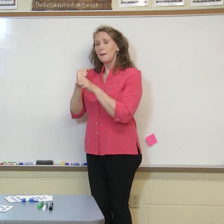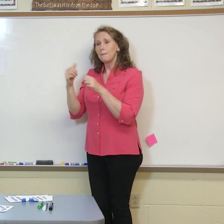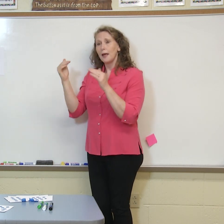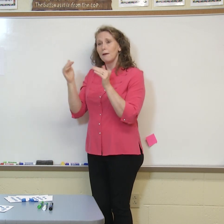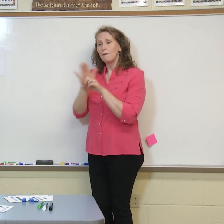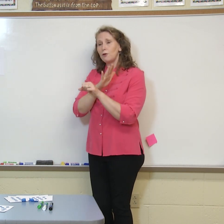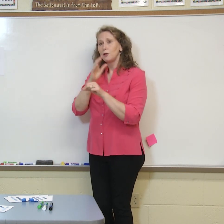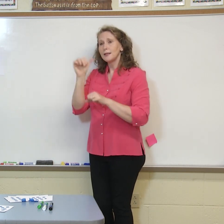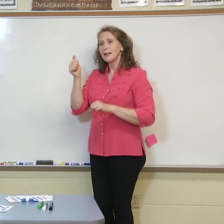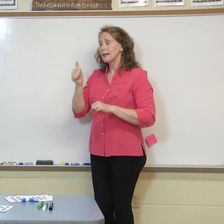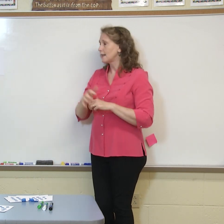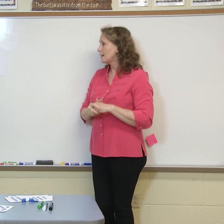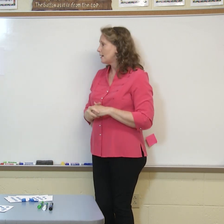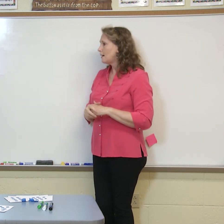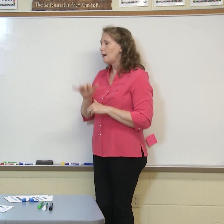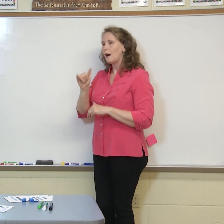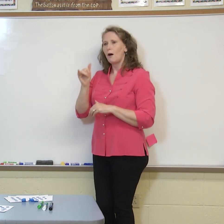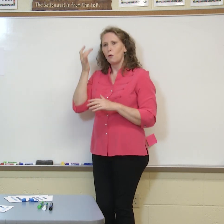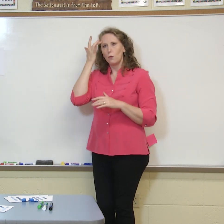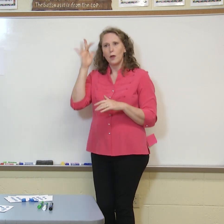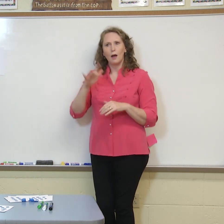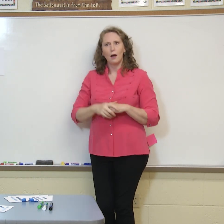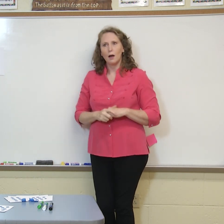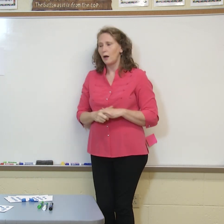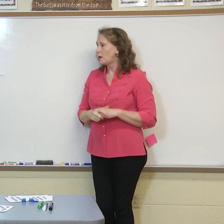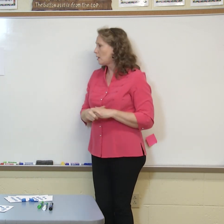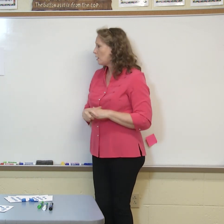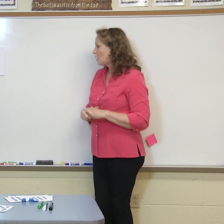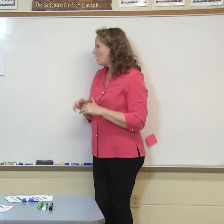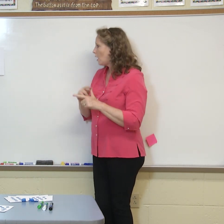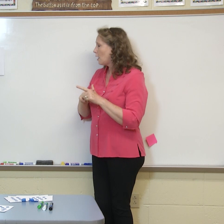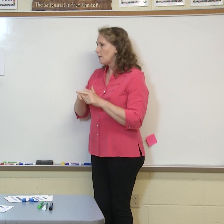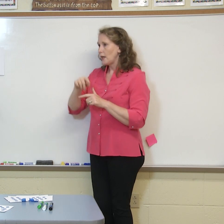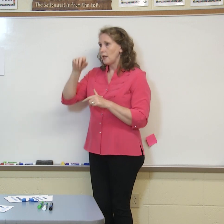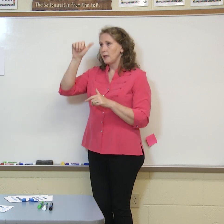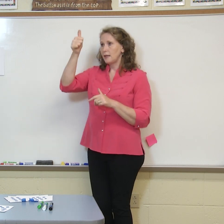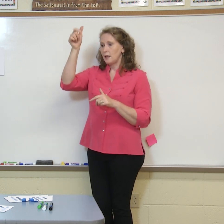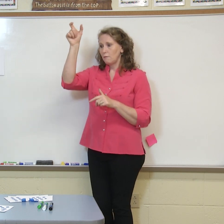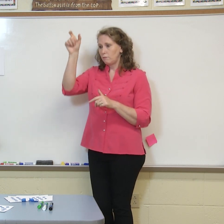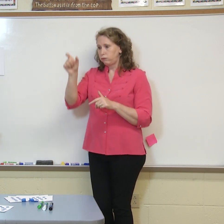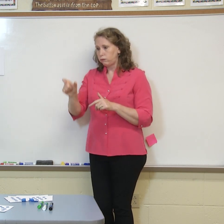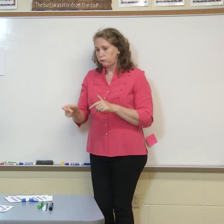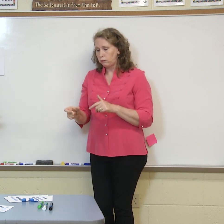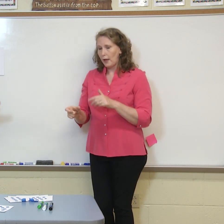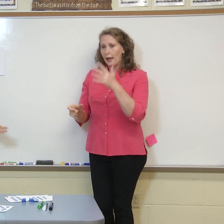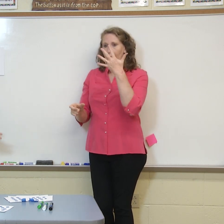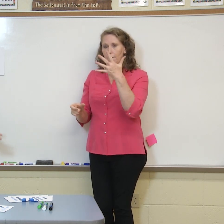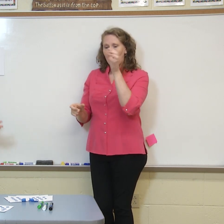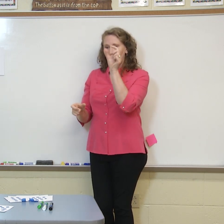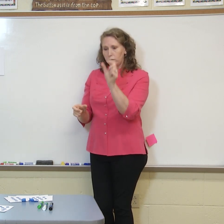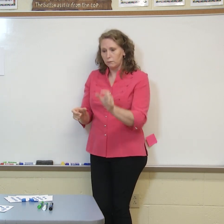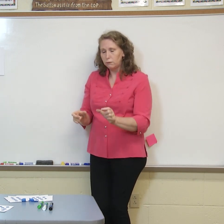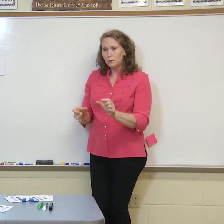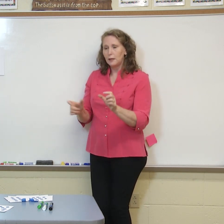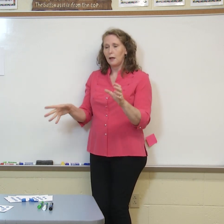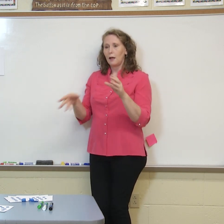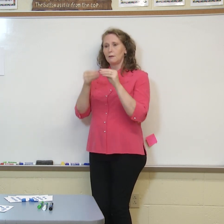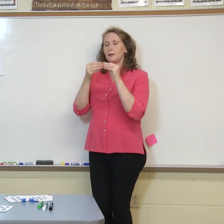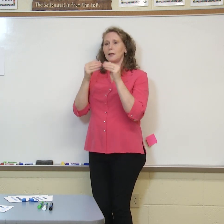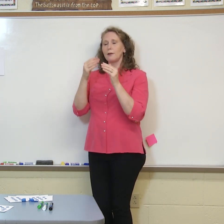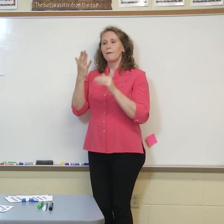whole 10. Oh, that made it so easy. Then it's just 10 and 5 more, which is 15.